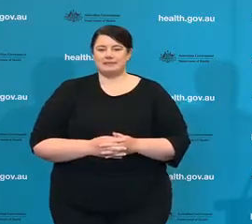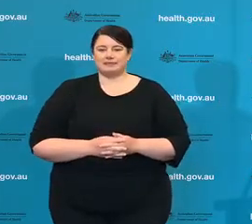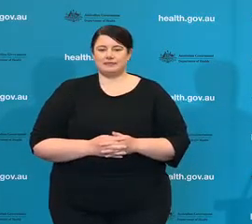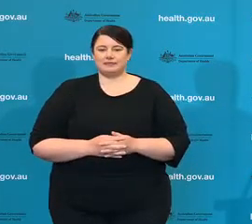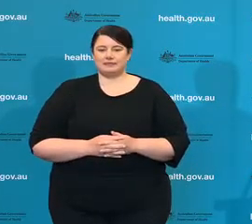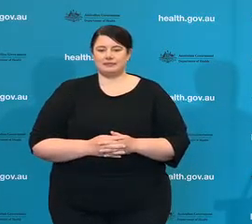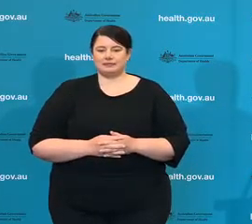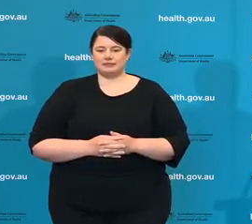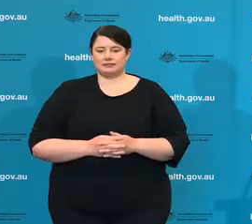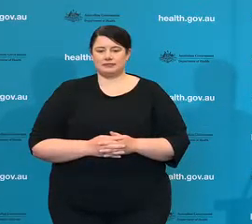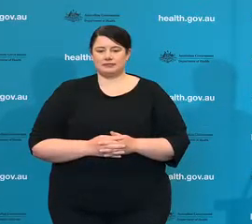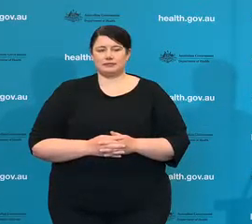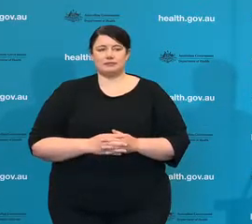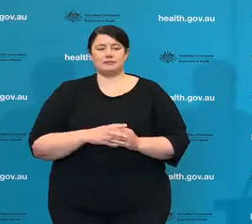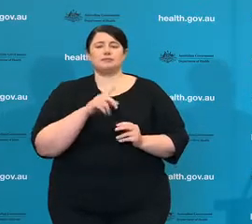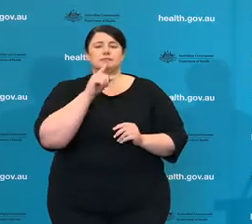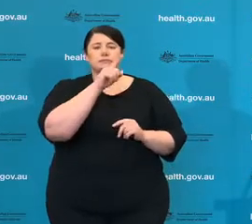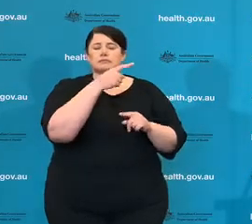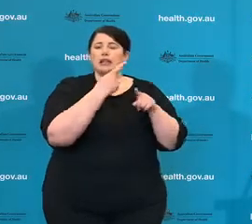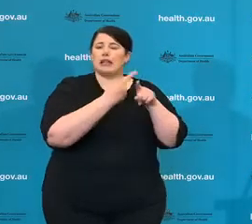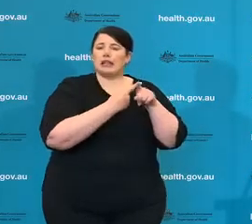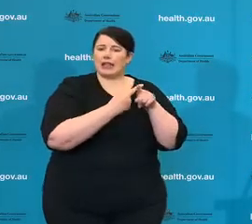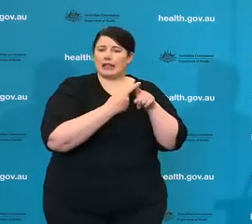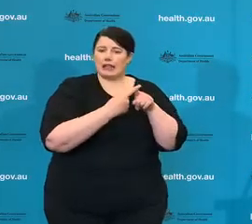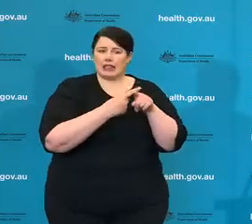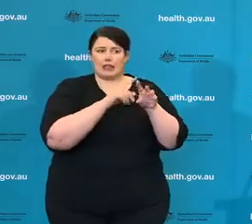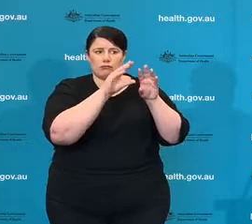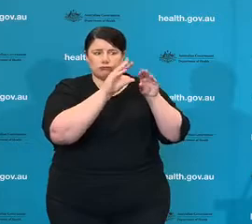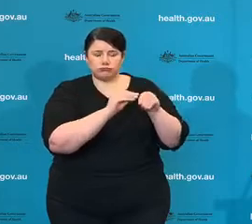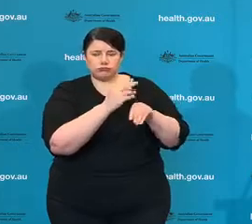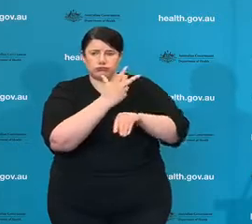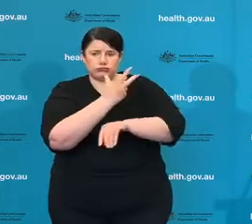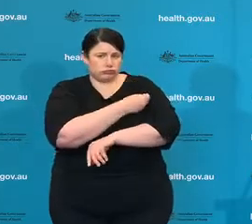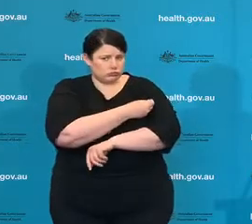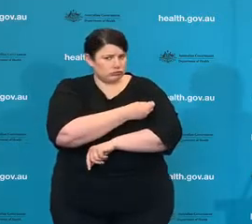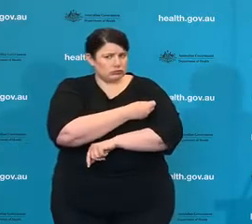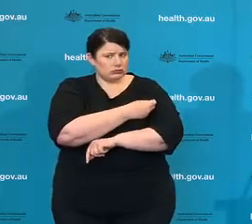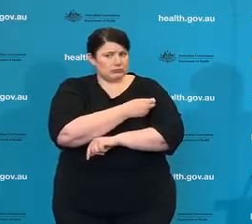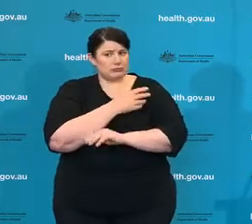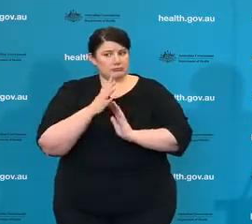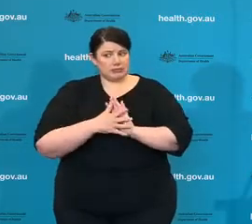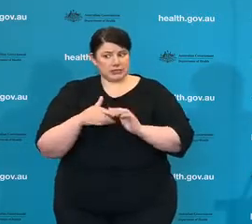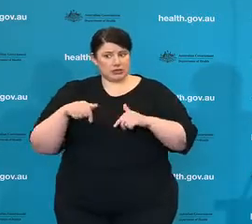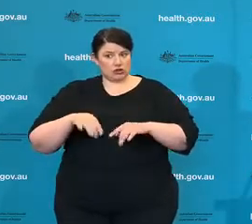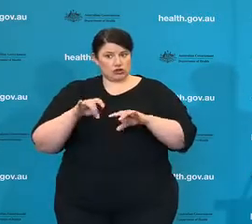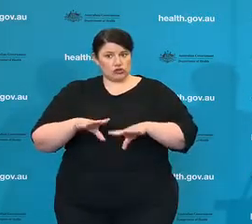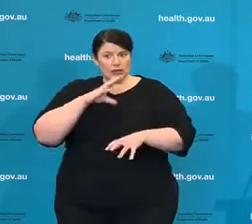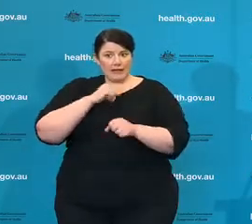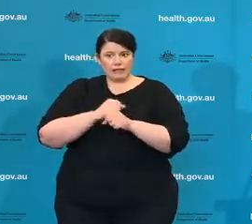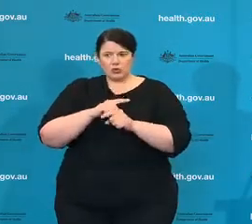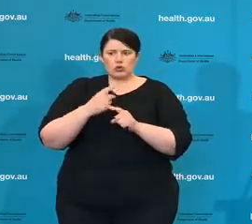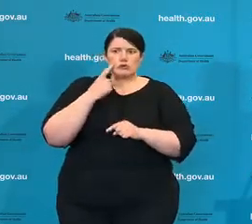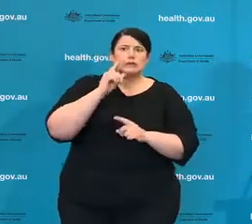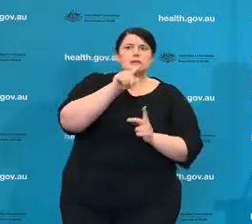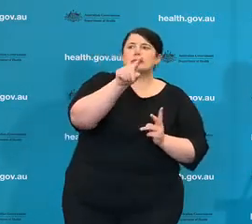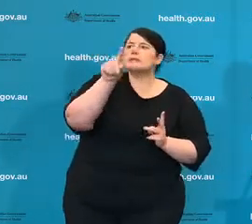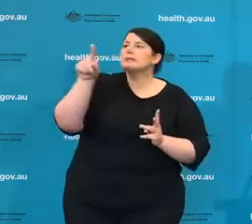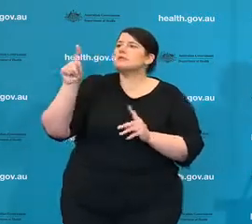the AstraZeneca Oxford vaccine pause, should the government now be actively pursuing other vaccine